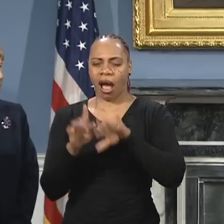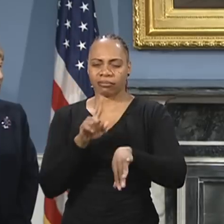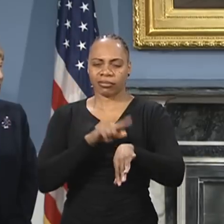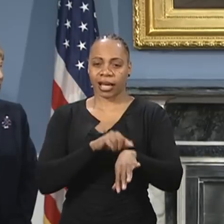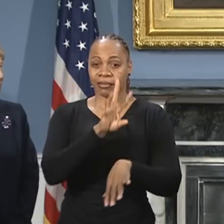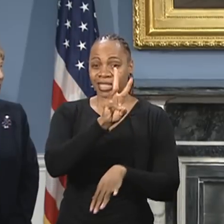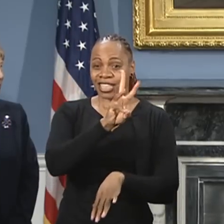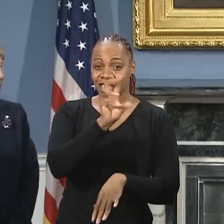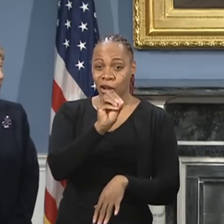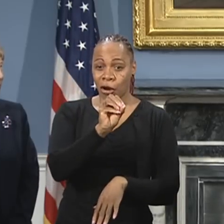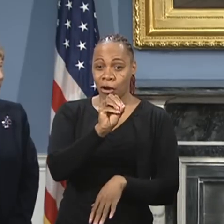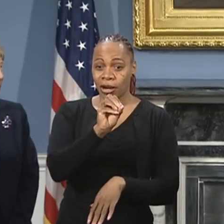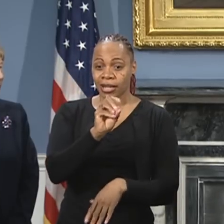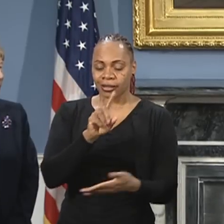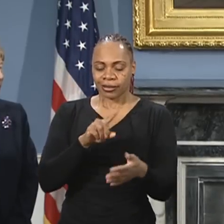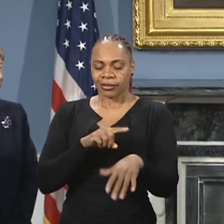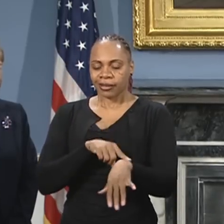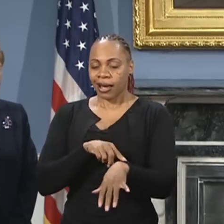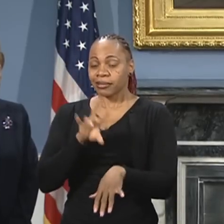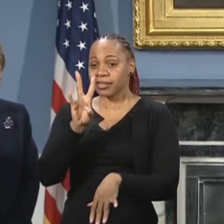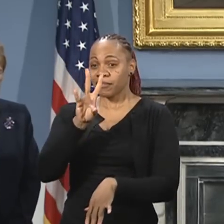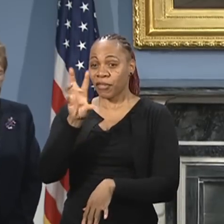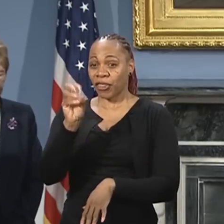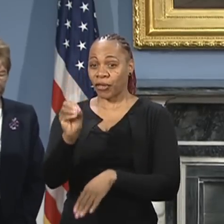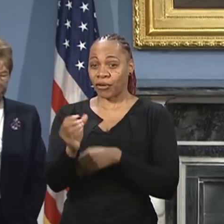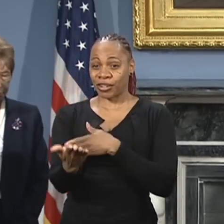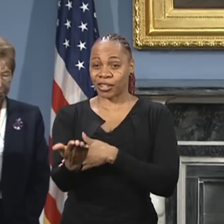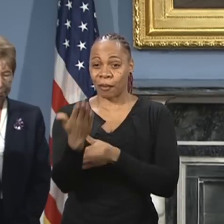7:30. That's how quickly things were accumulating this morning.